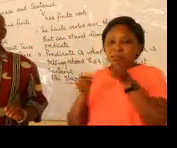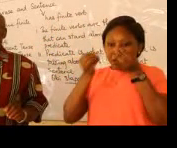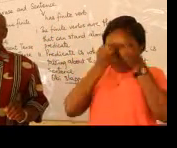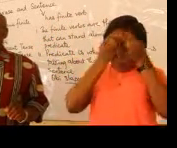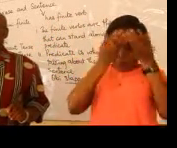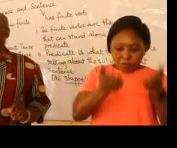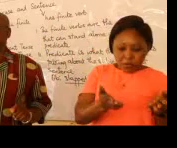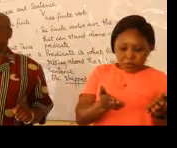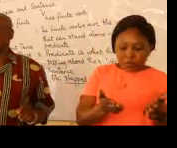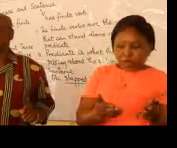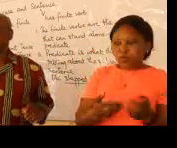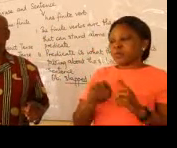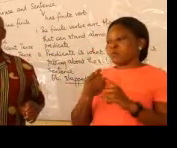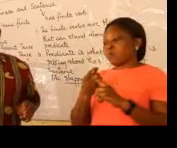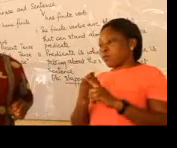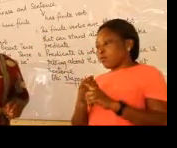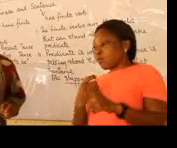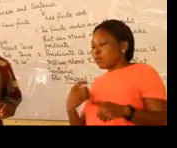information,